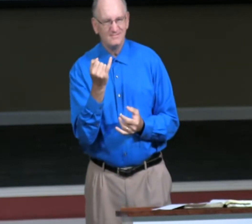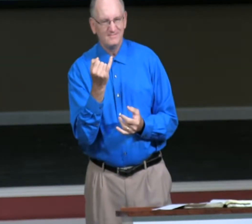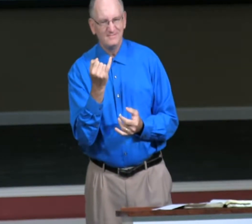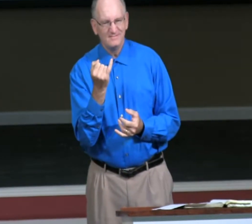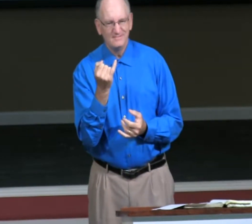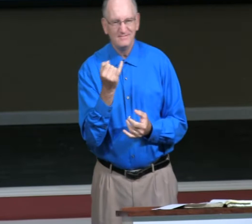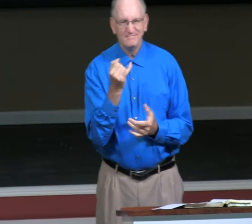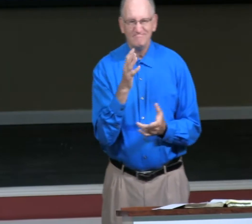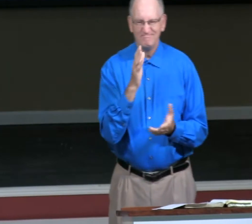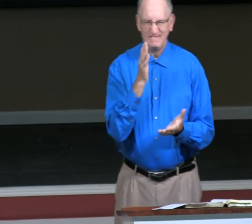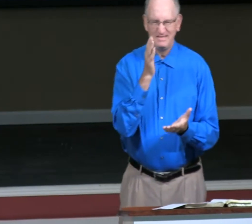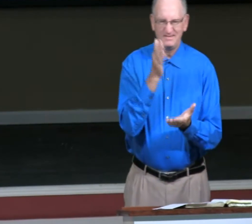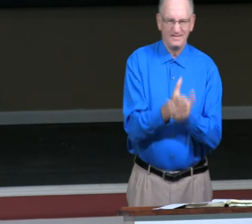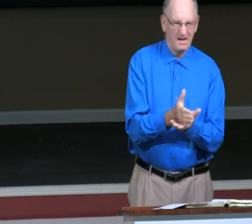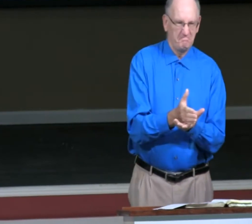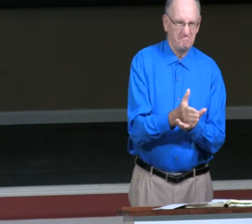Can you imagine